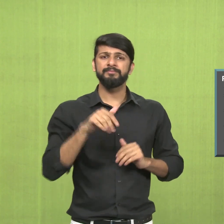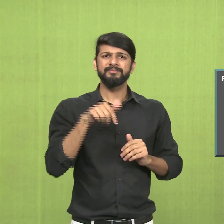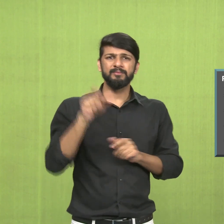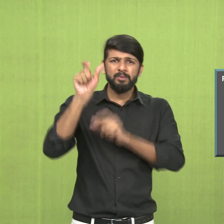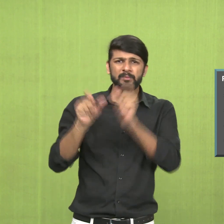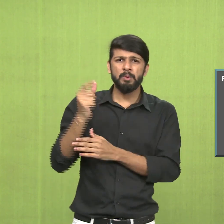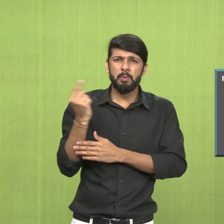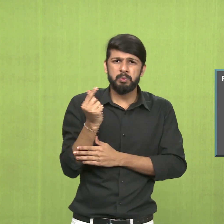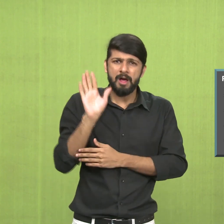to make prints.